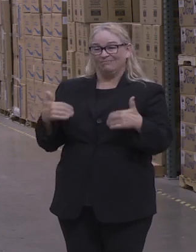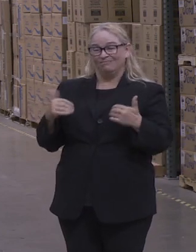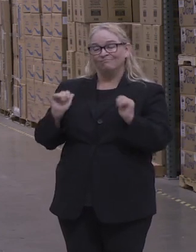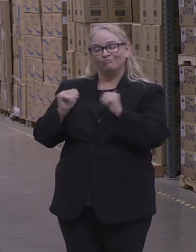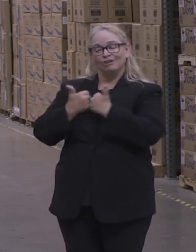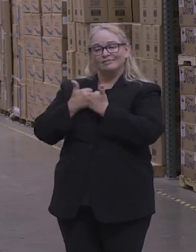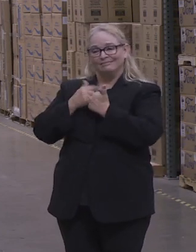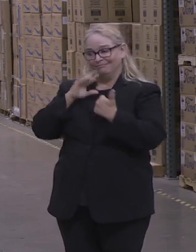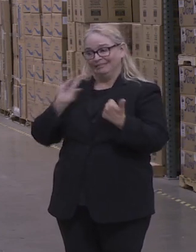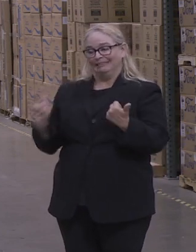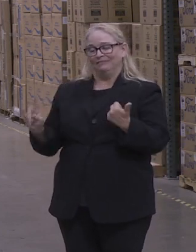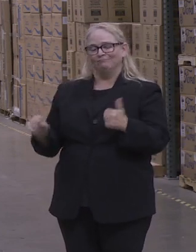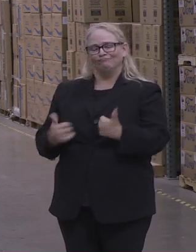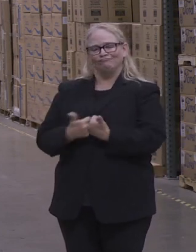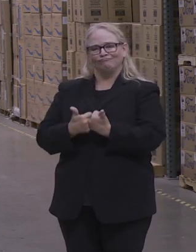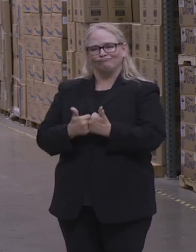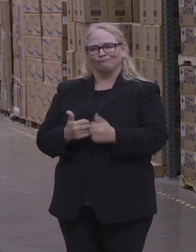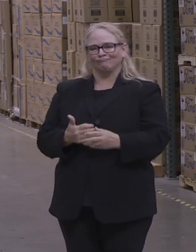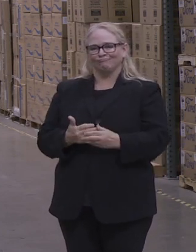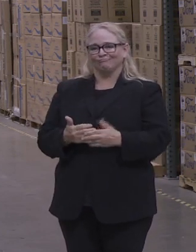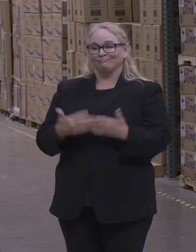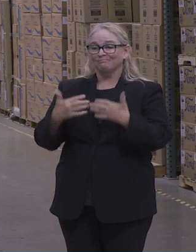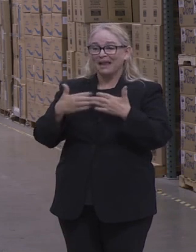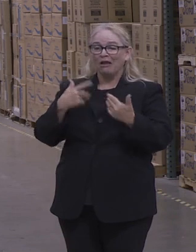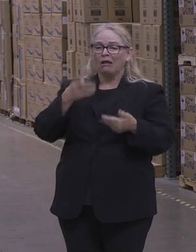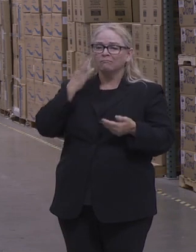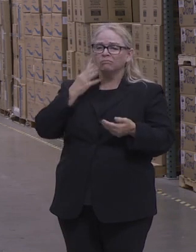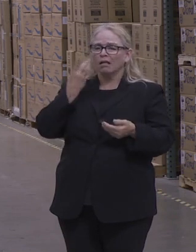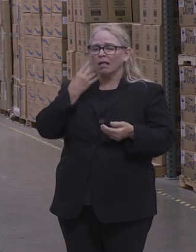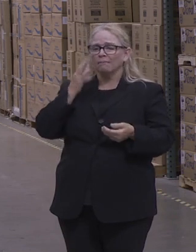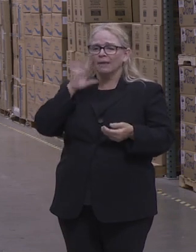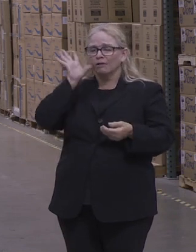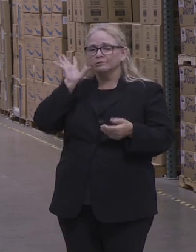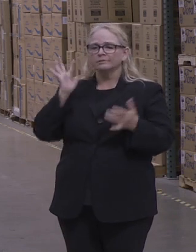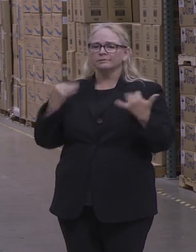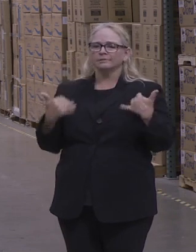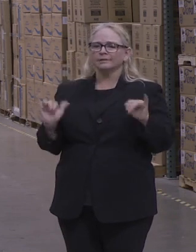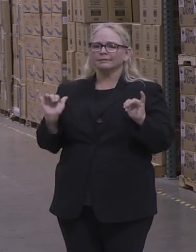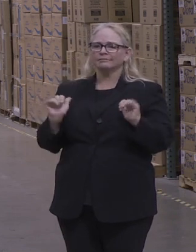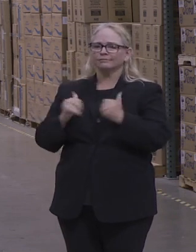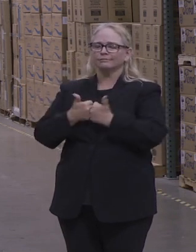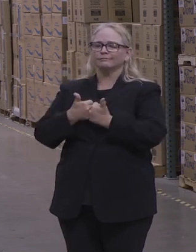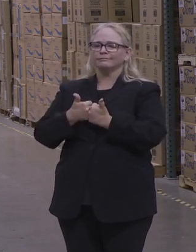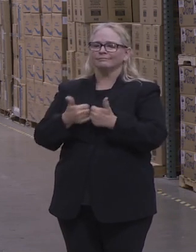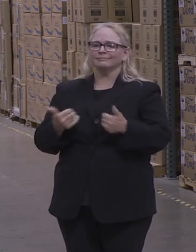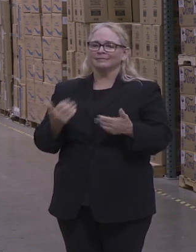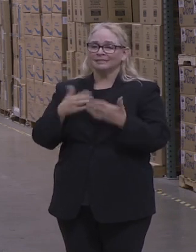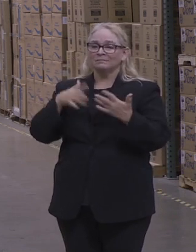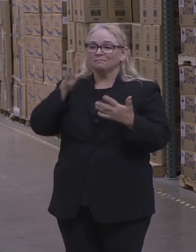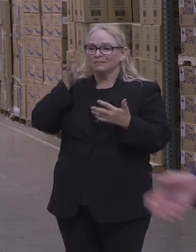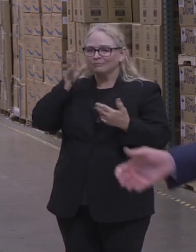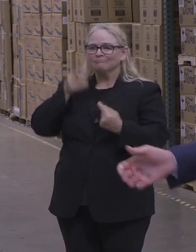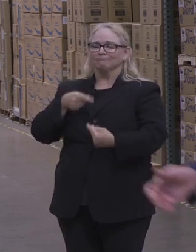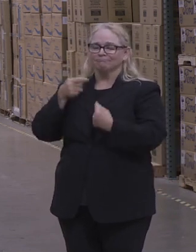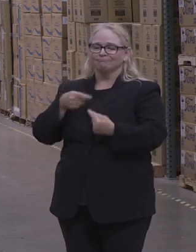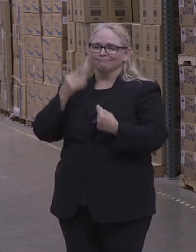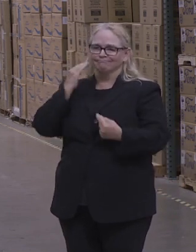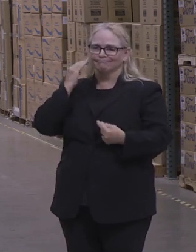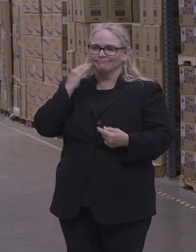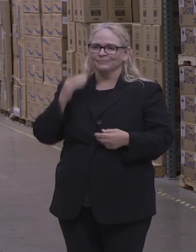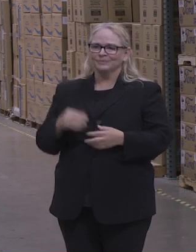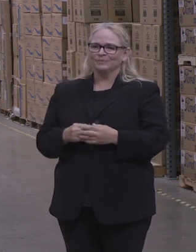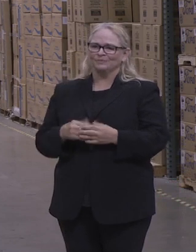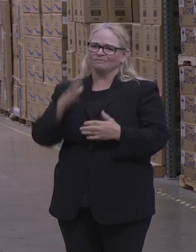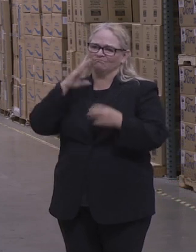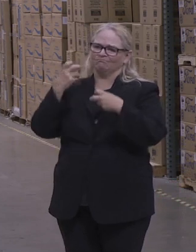any experience, even if it's not within a household. I can imagine how difficult it is in households all throughout